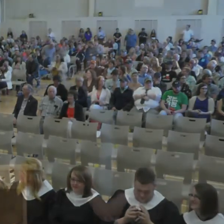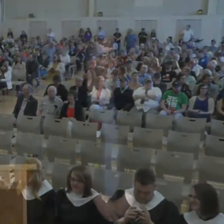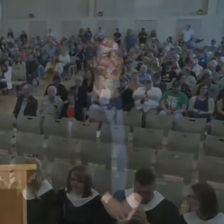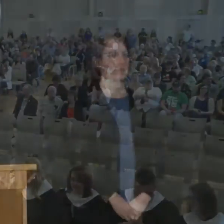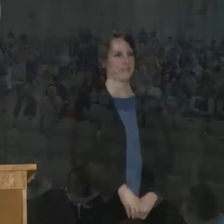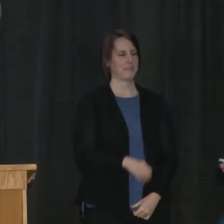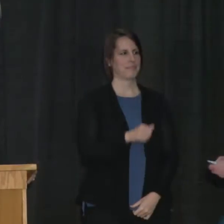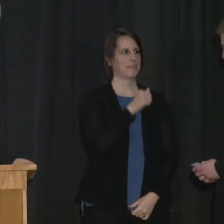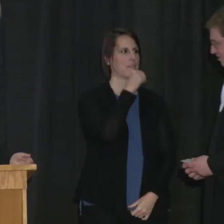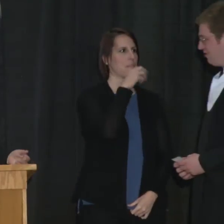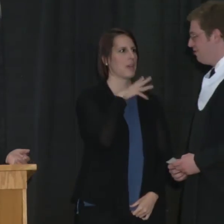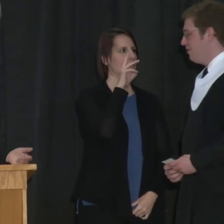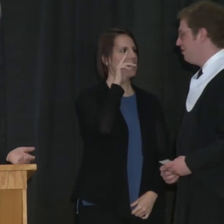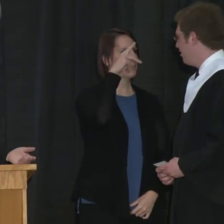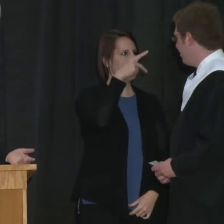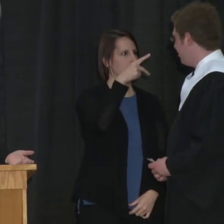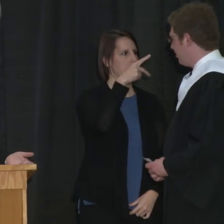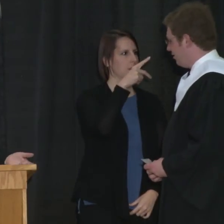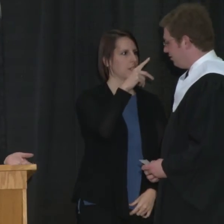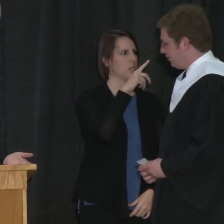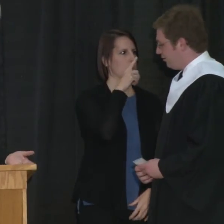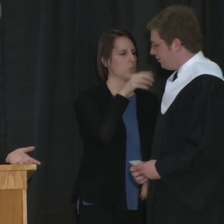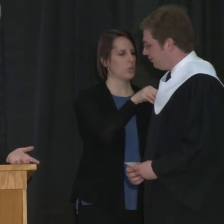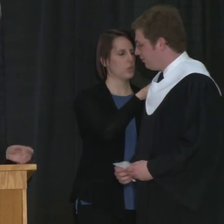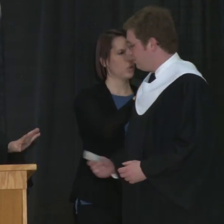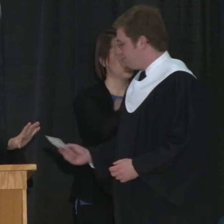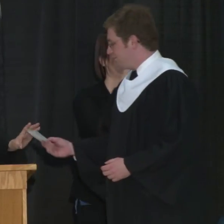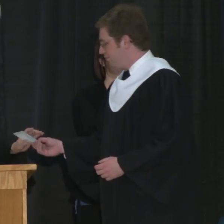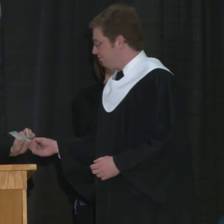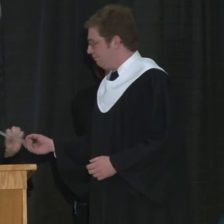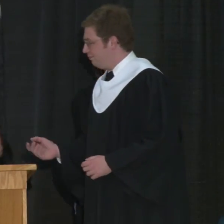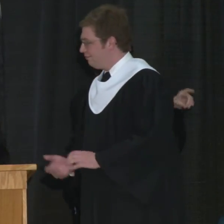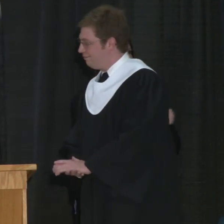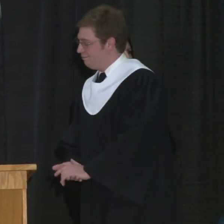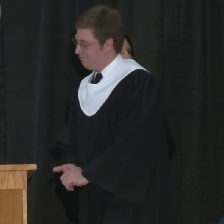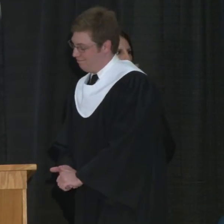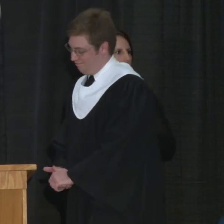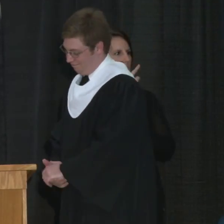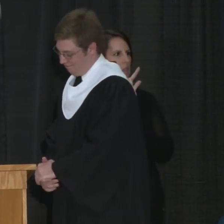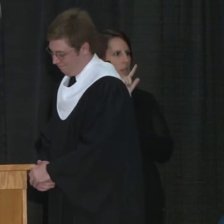Madam Vice President, the candidates for the Diploma in Social Services.